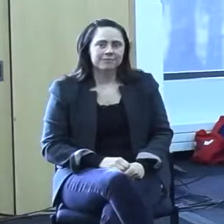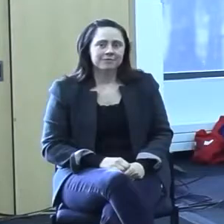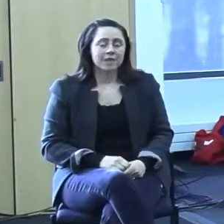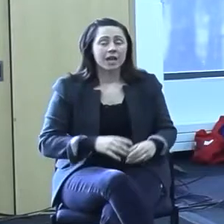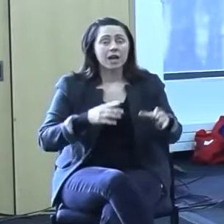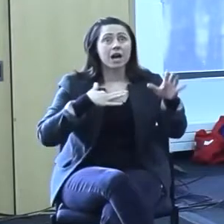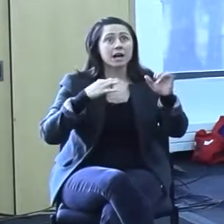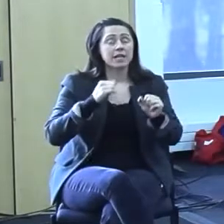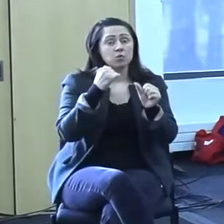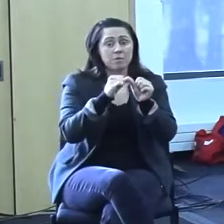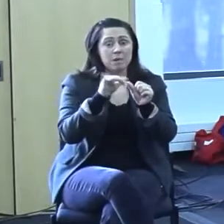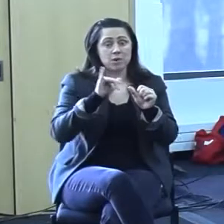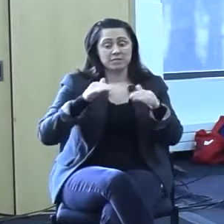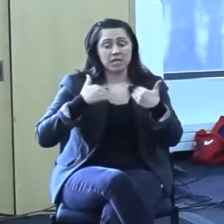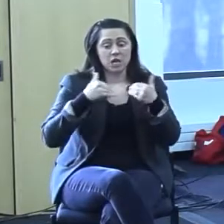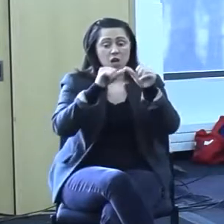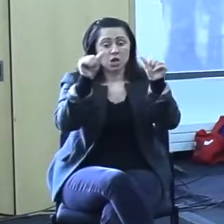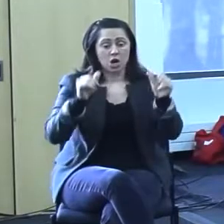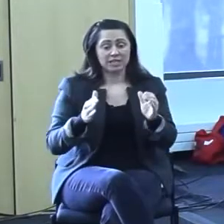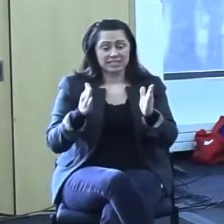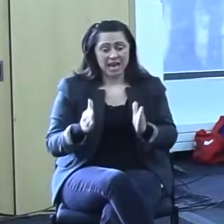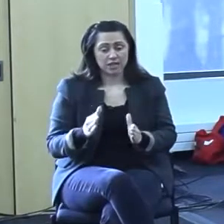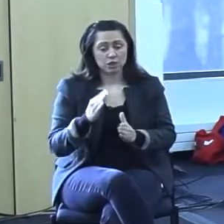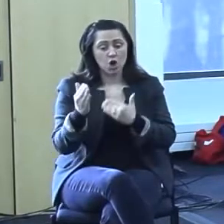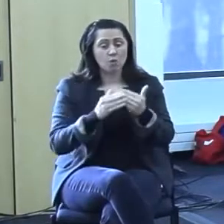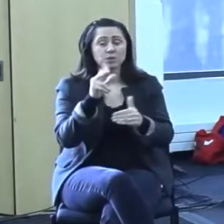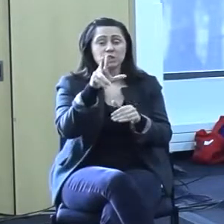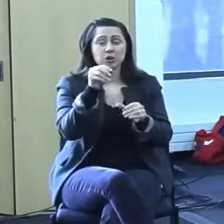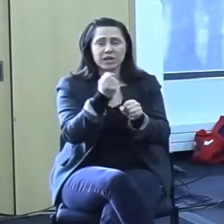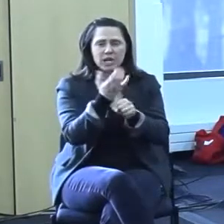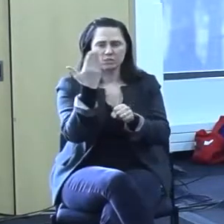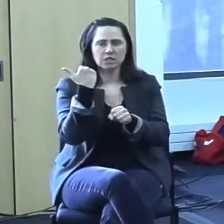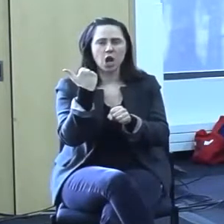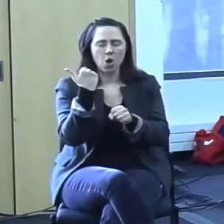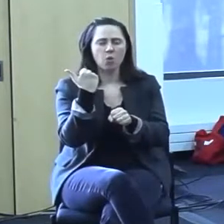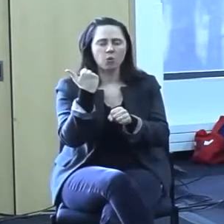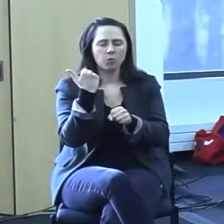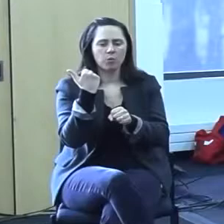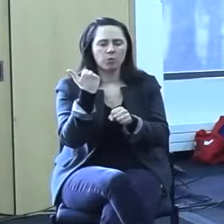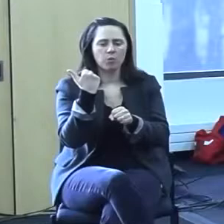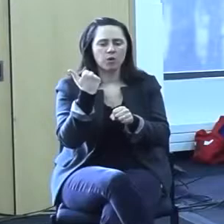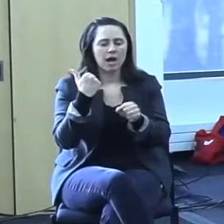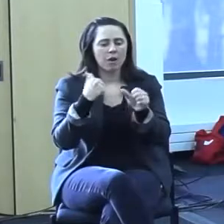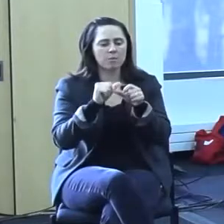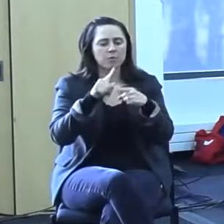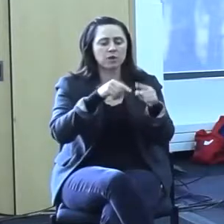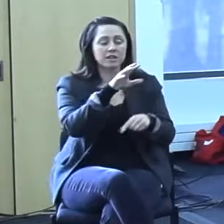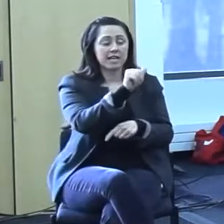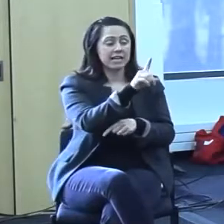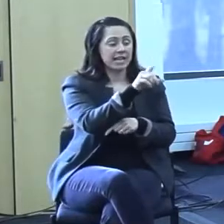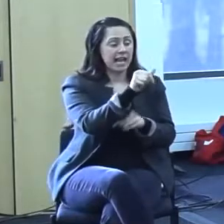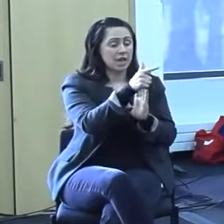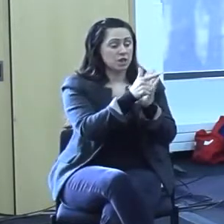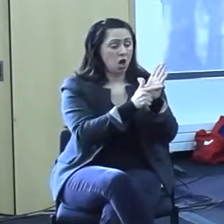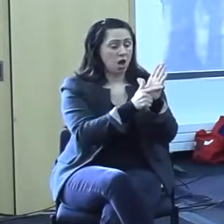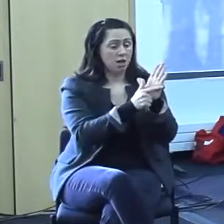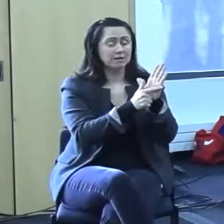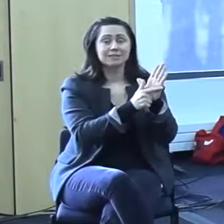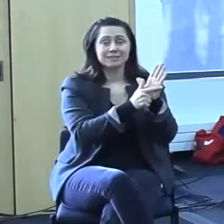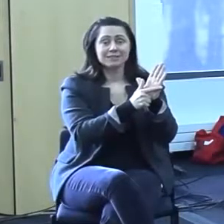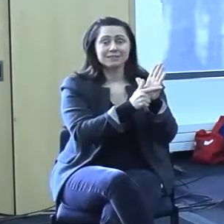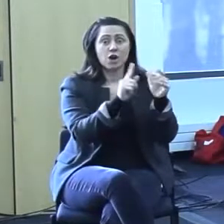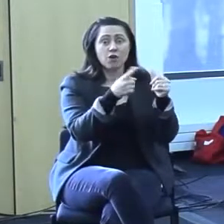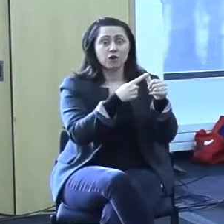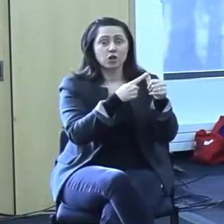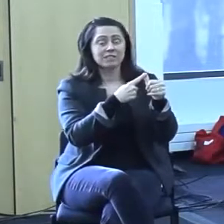I can remember as a young architect almost 30 years ago or over 30 years ago when the ADA law or code